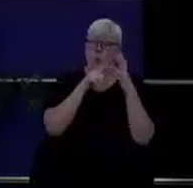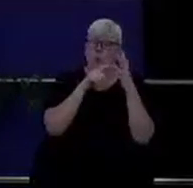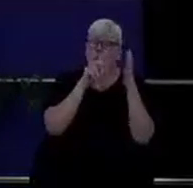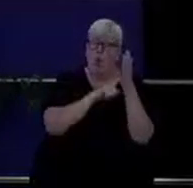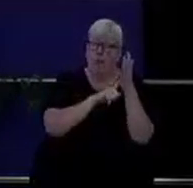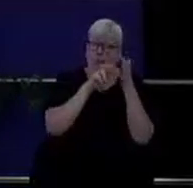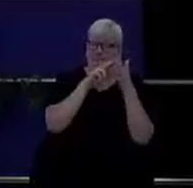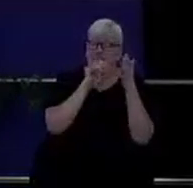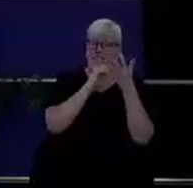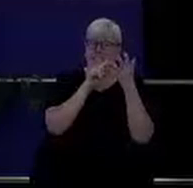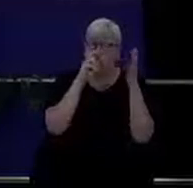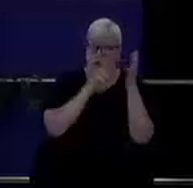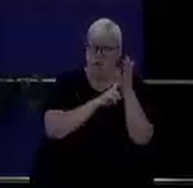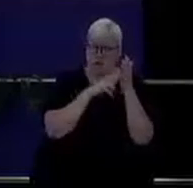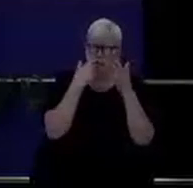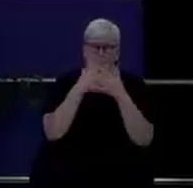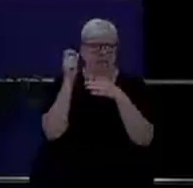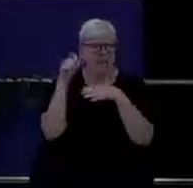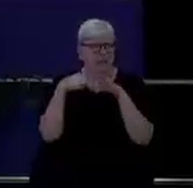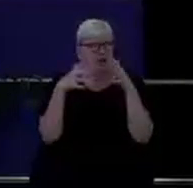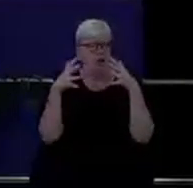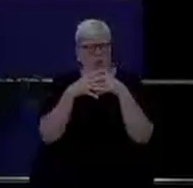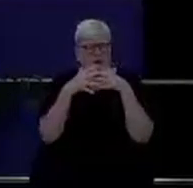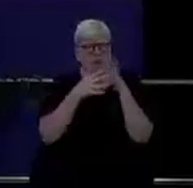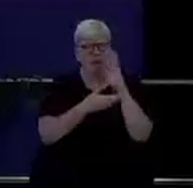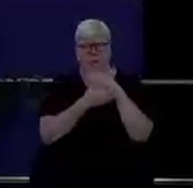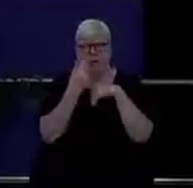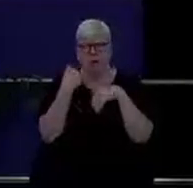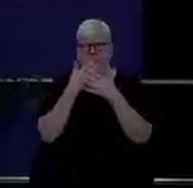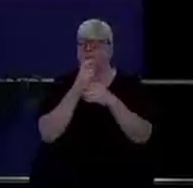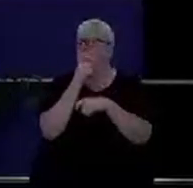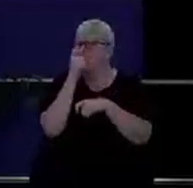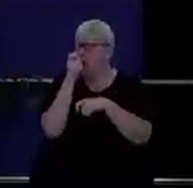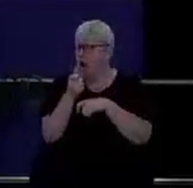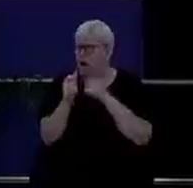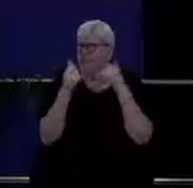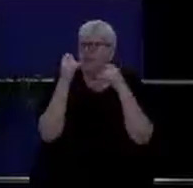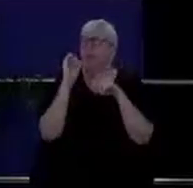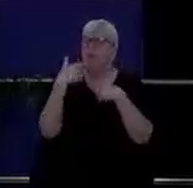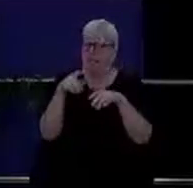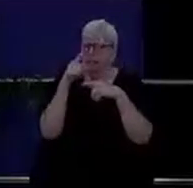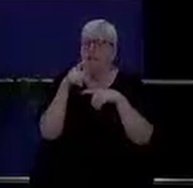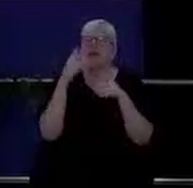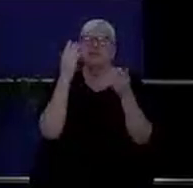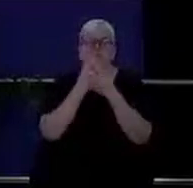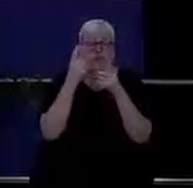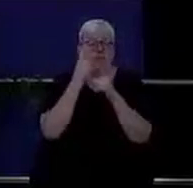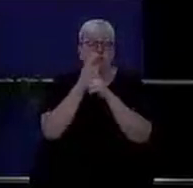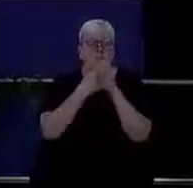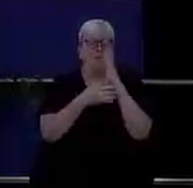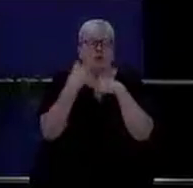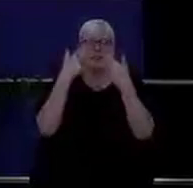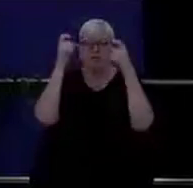who has been a guest, I don't know if at WayWORD before, but certainly at WORD, we definitely talked there. Esther is a resident